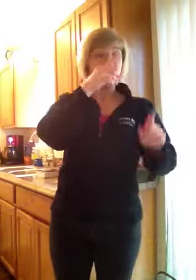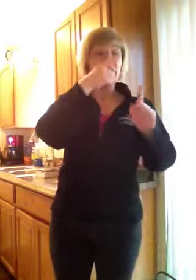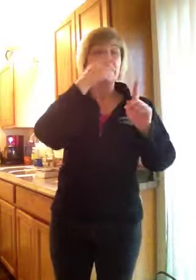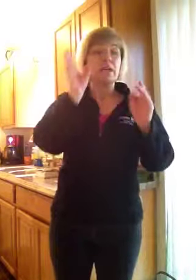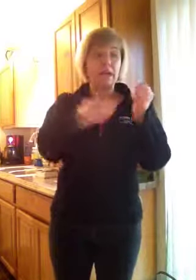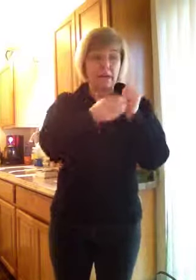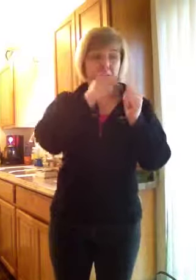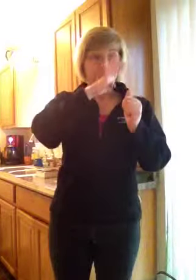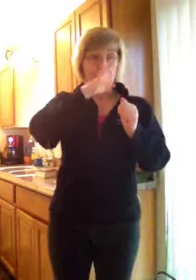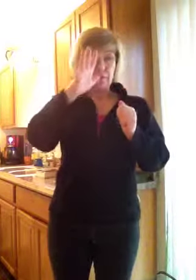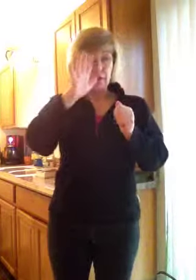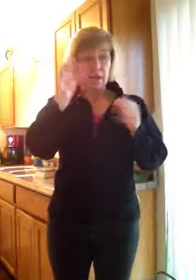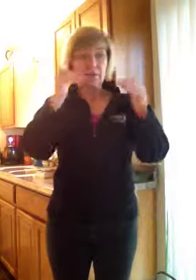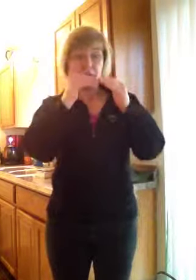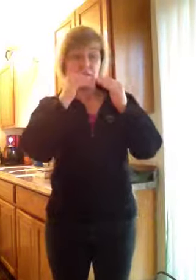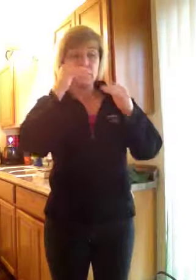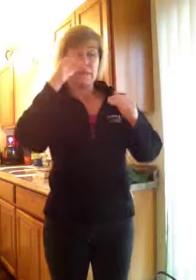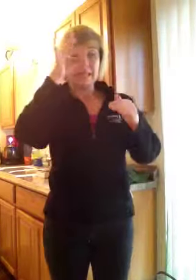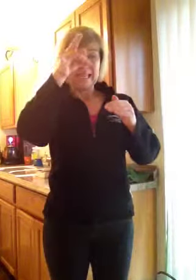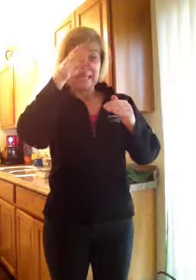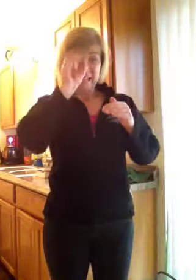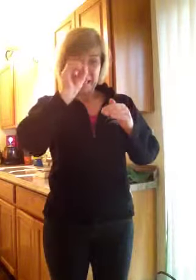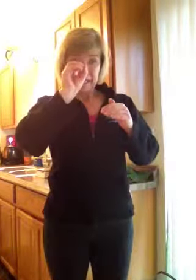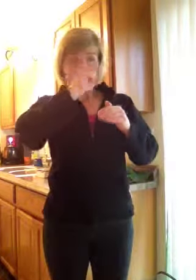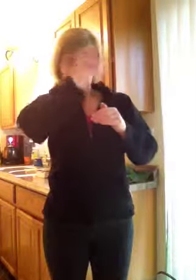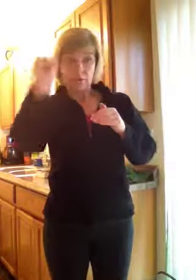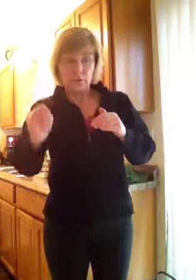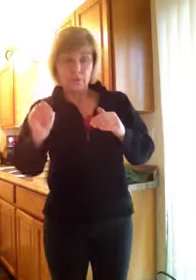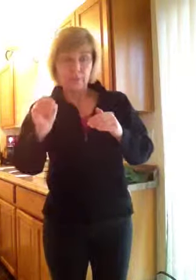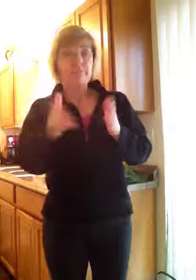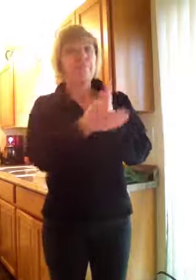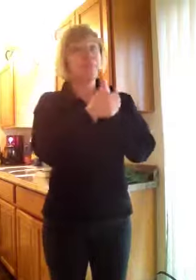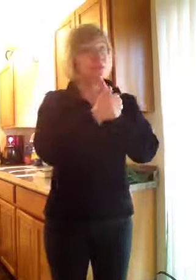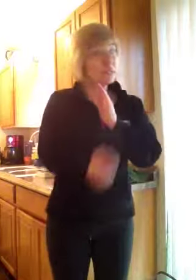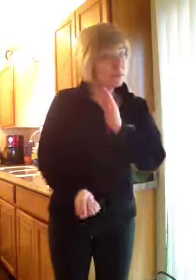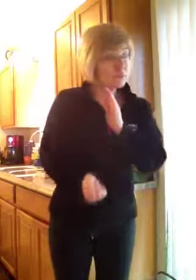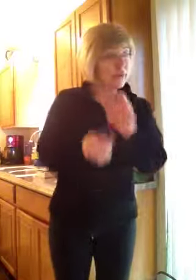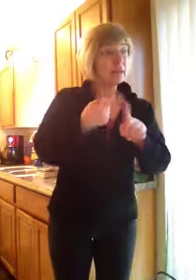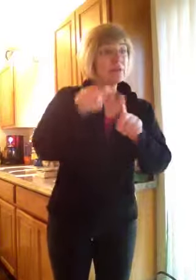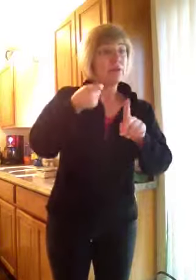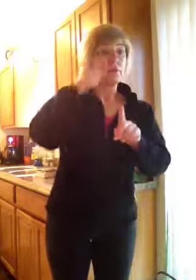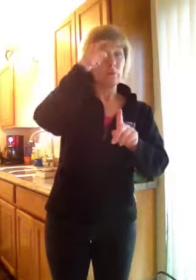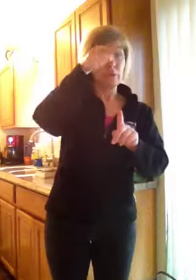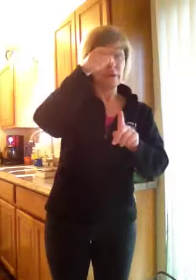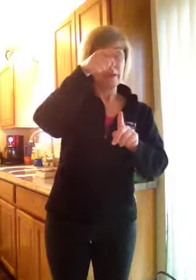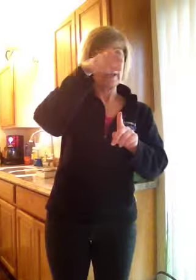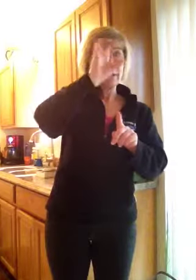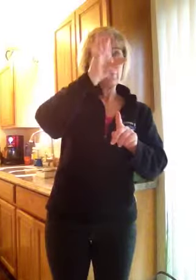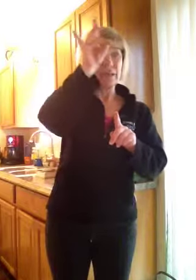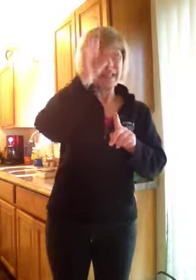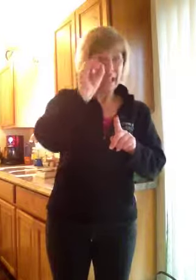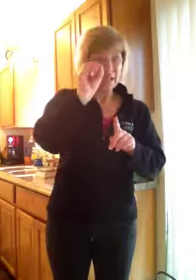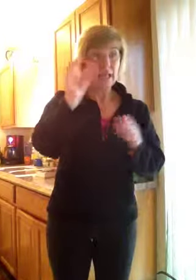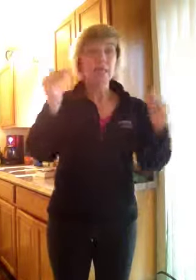180, we get 100 degrees left over. That means that our unknown angle is 100 degrees. And you